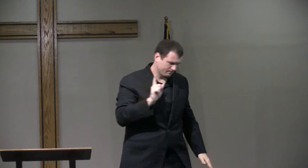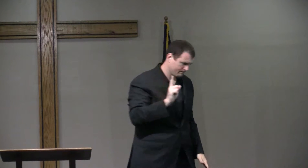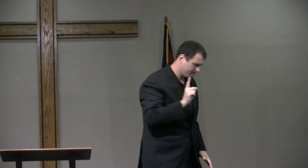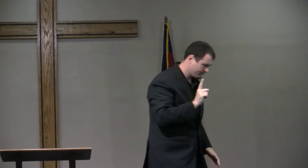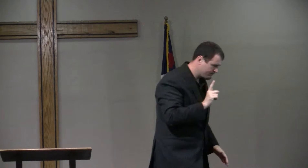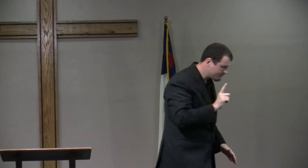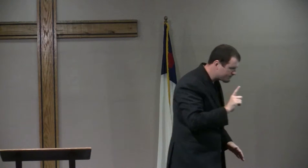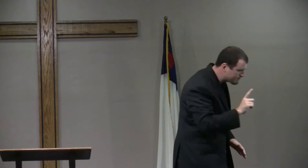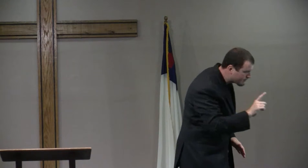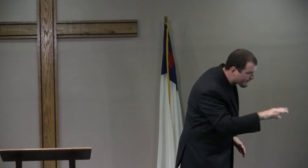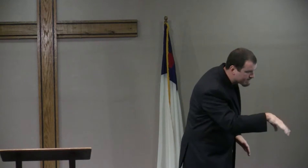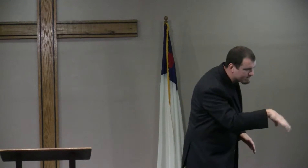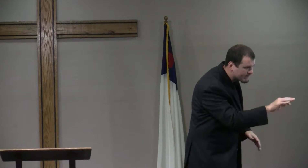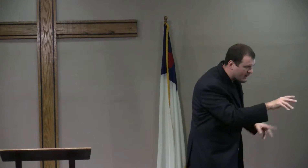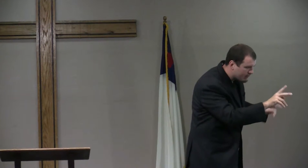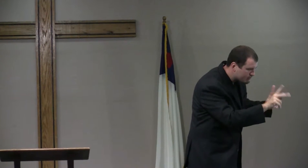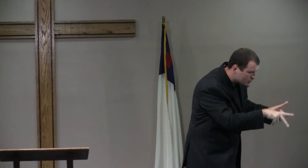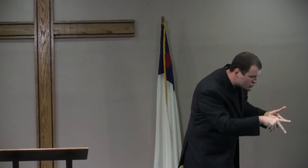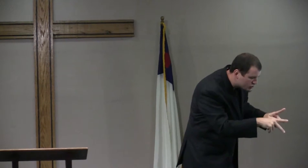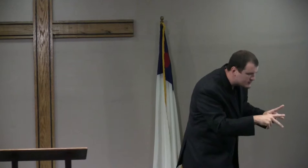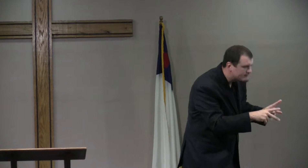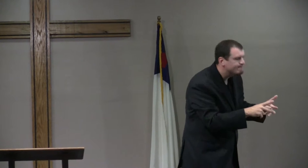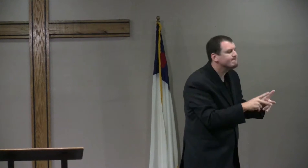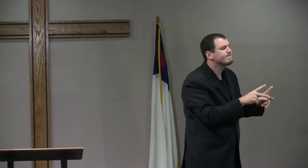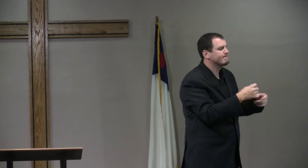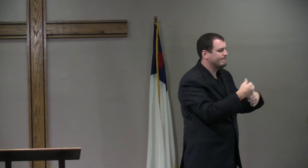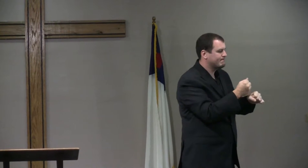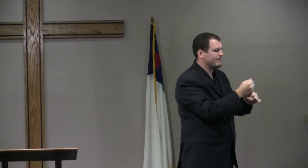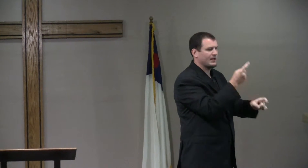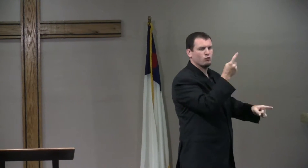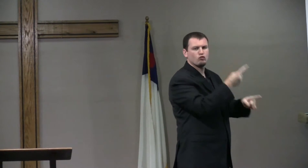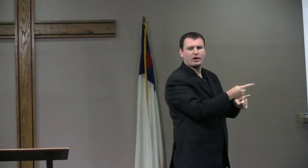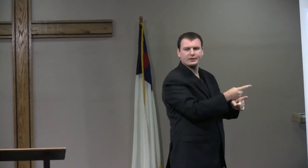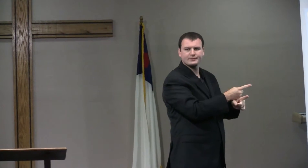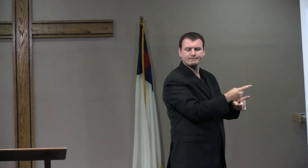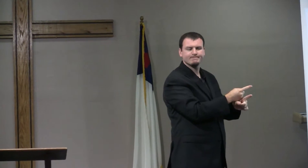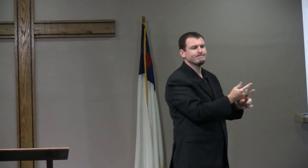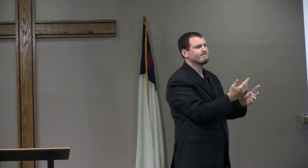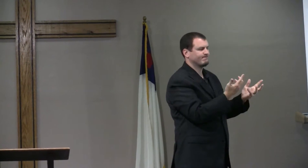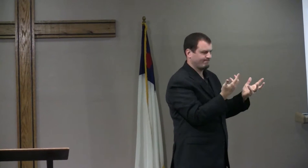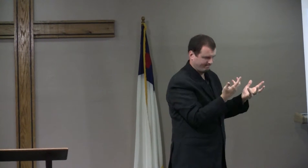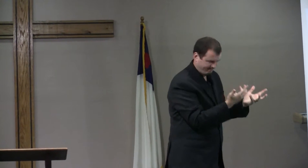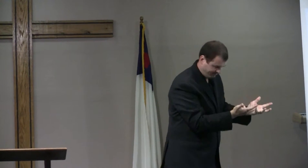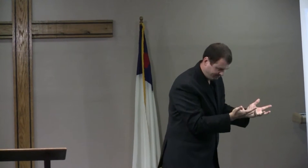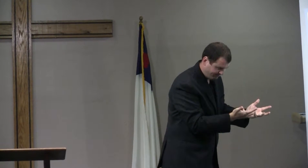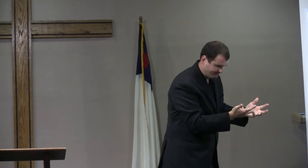He said to hold that sacrifice, go find that person and make it right.